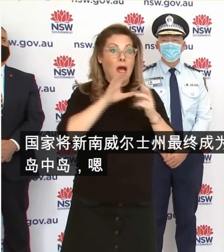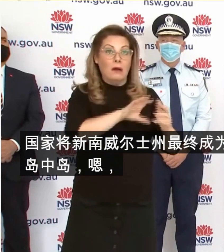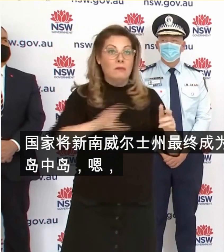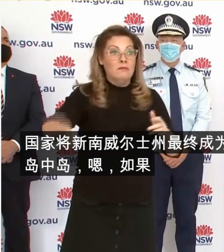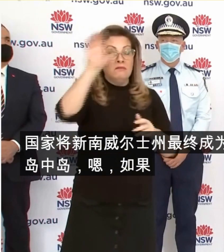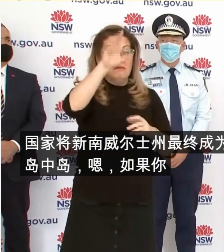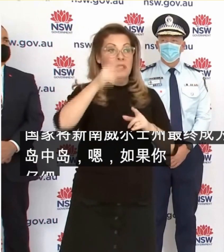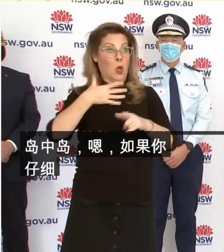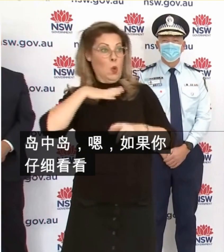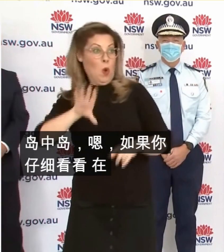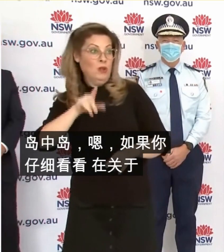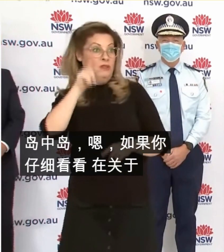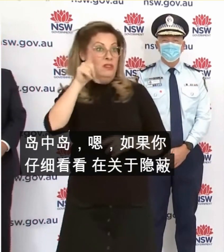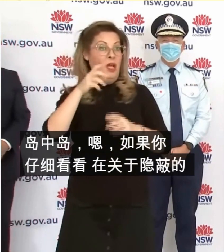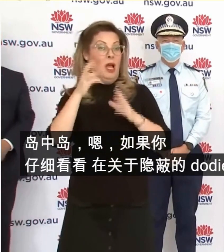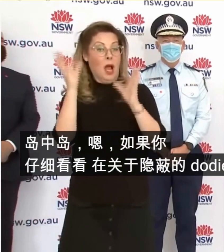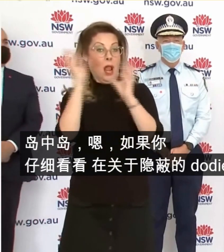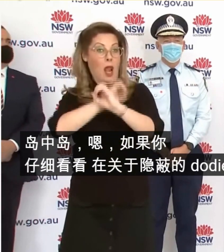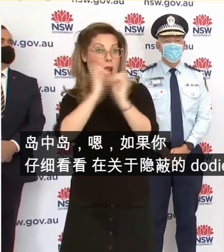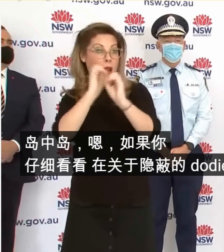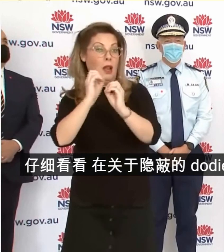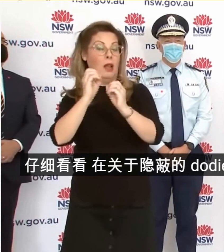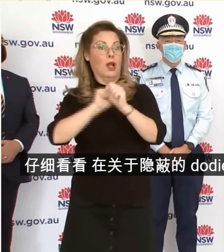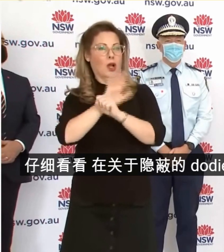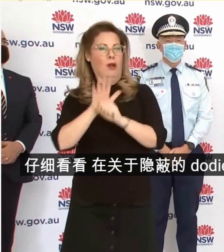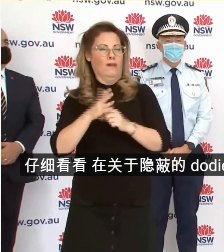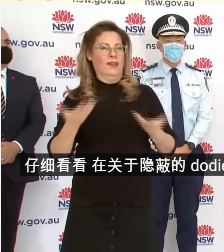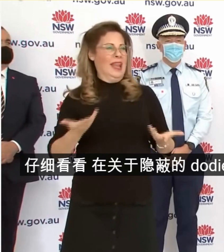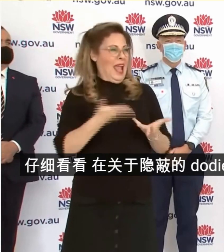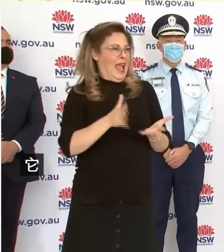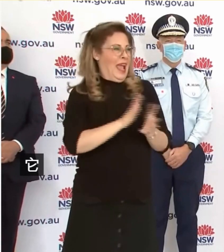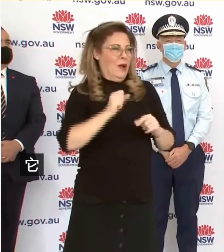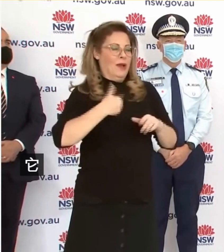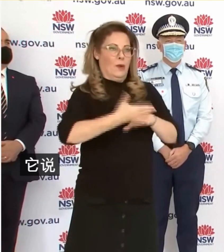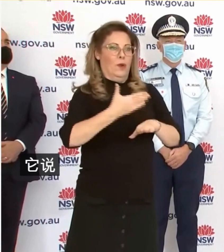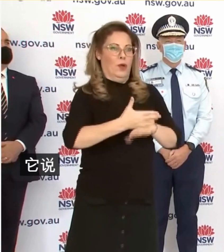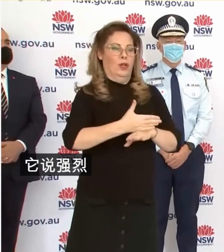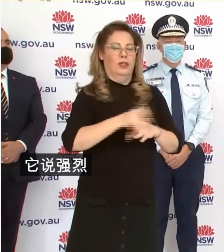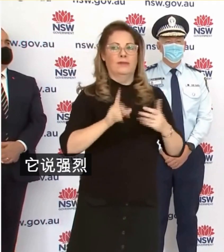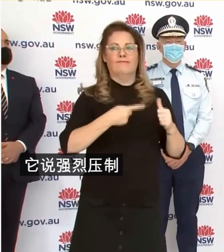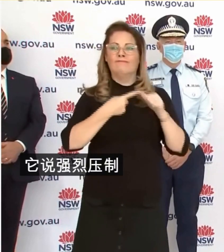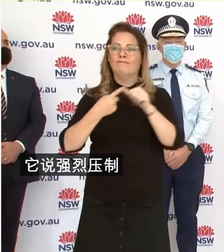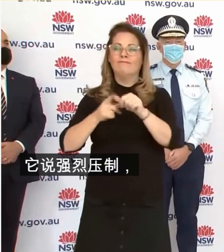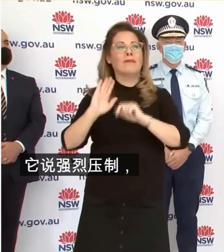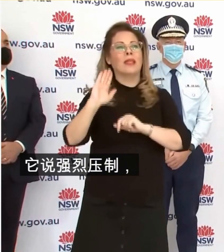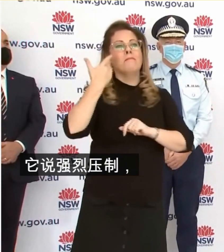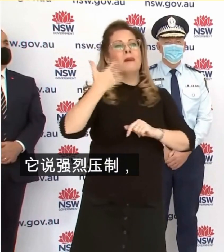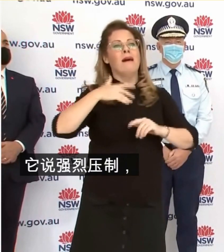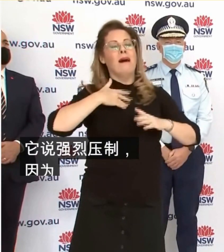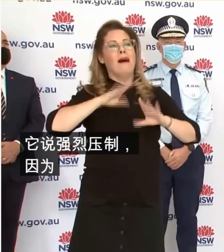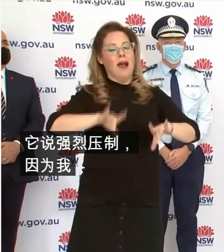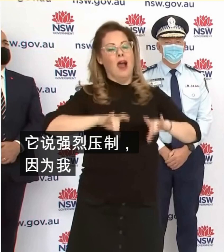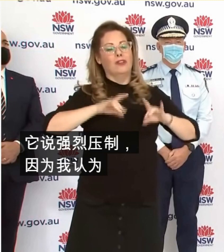island within an island? If you even look at the Doherty report in relation to COVID, it says